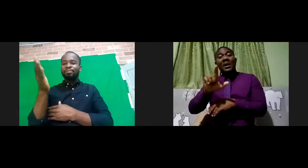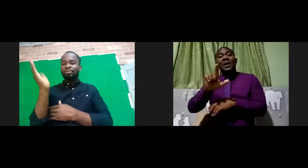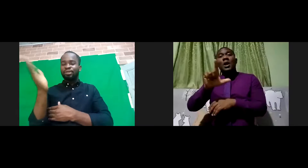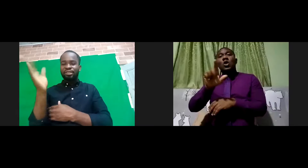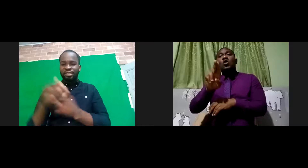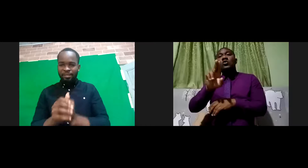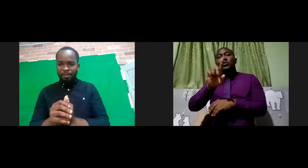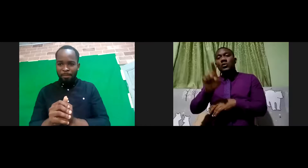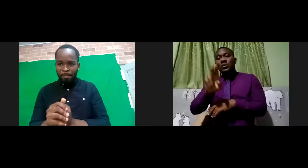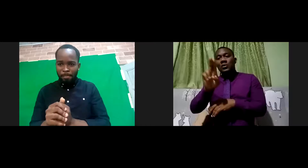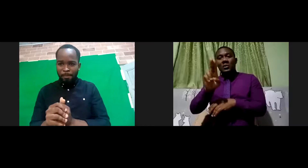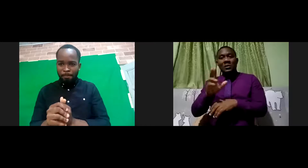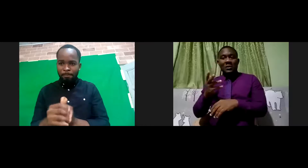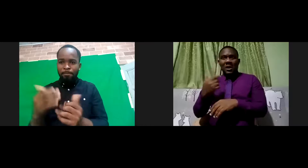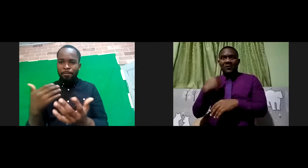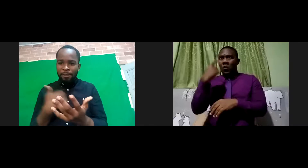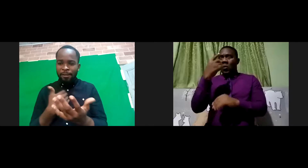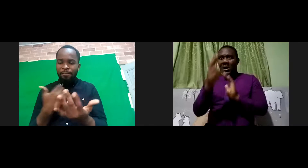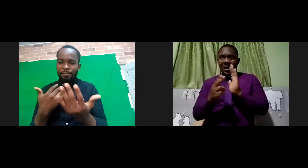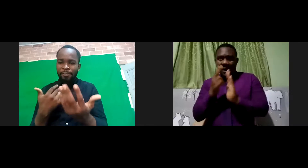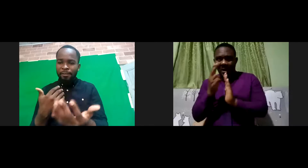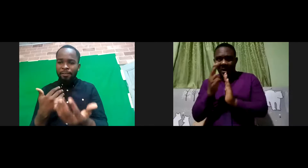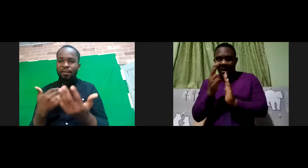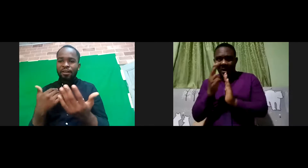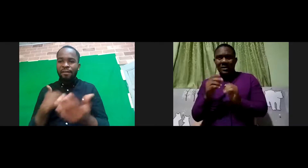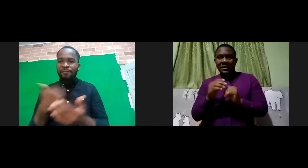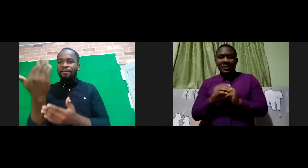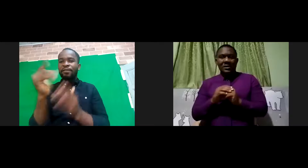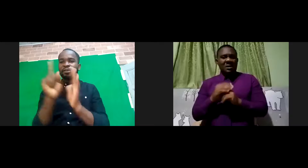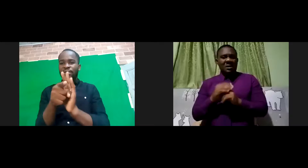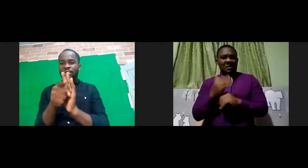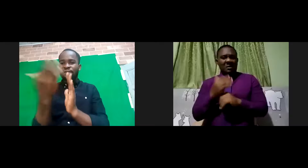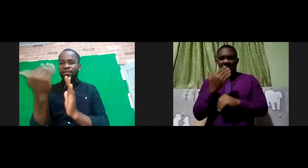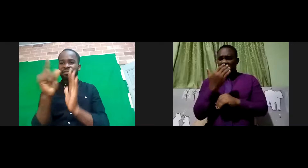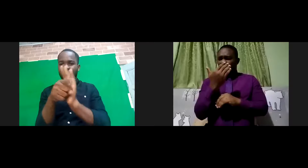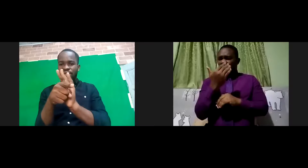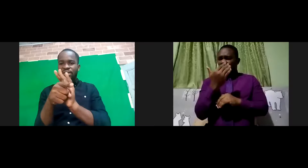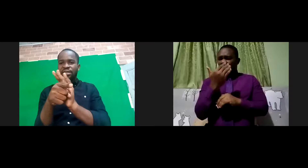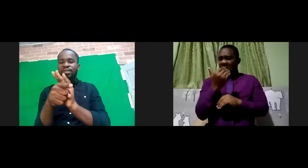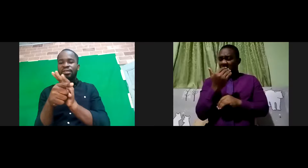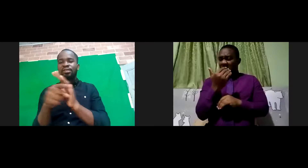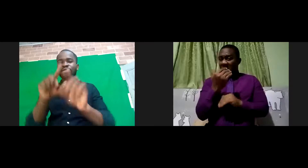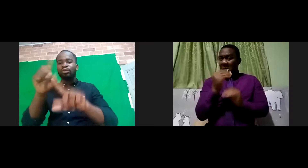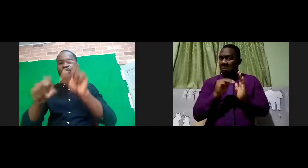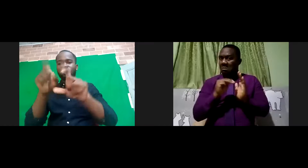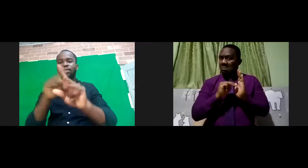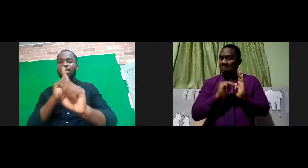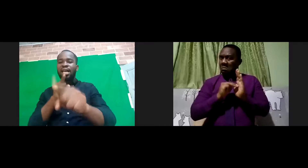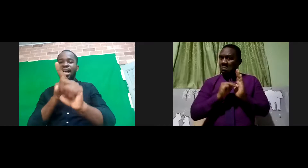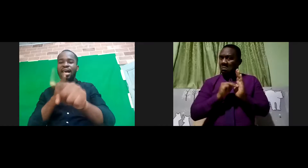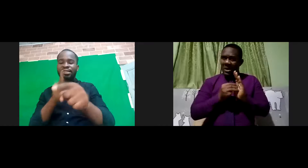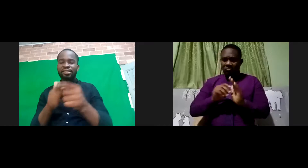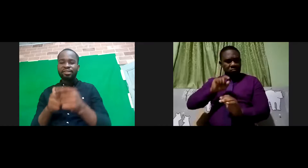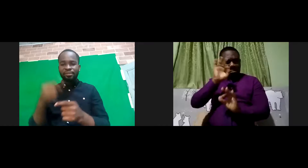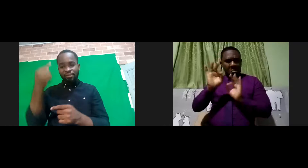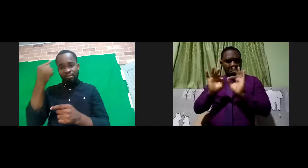He has an hour and we have 15 minutes for questions and answers. Please, you are reminded to share